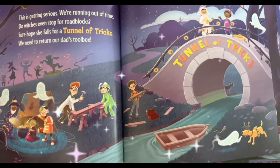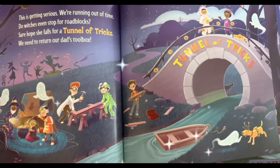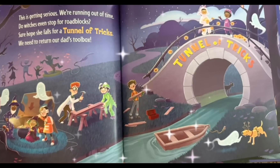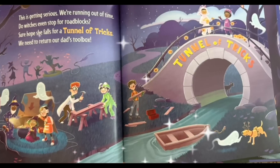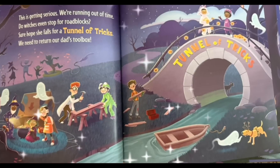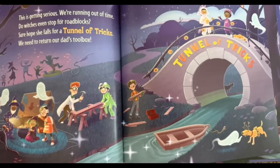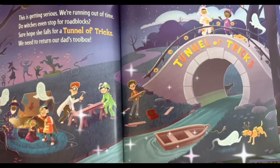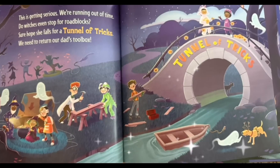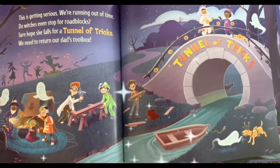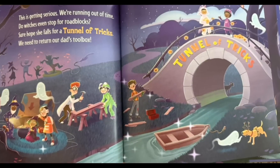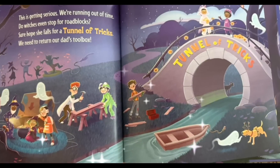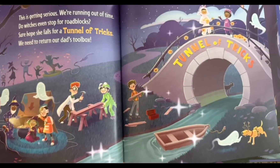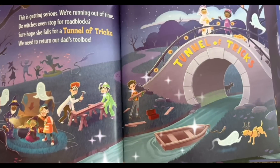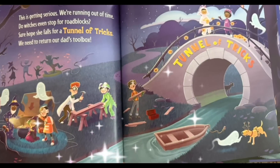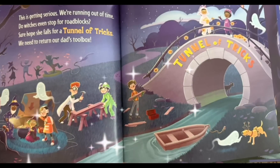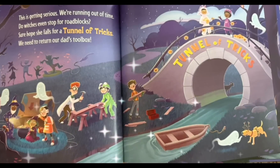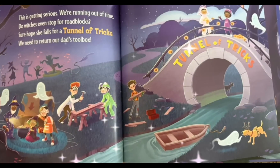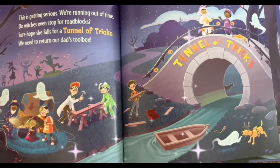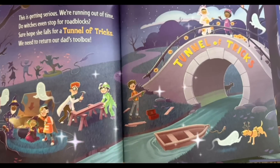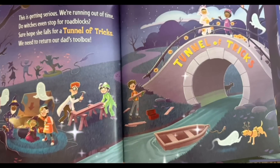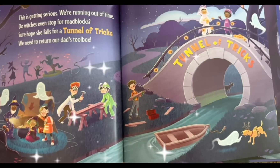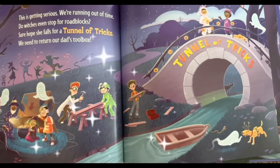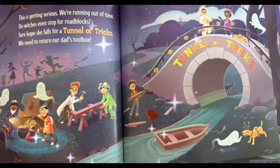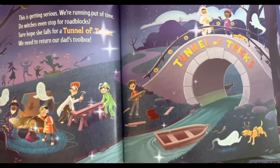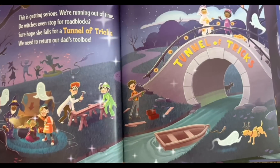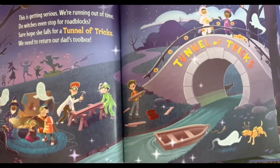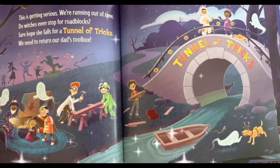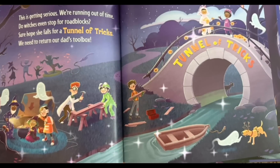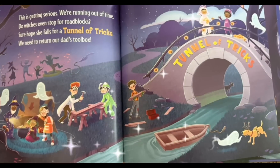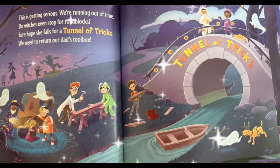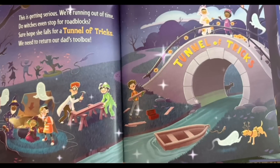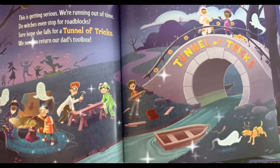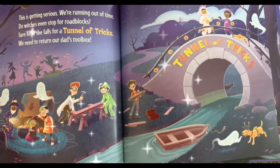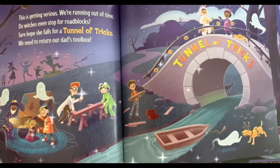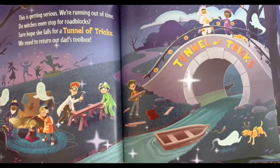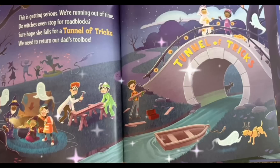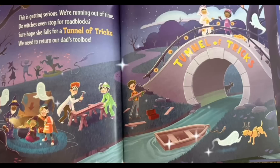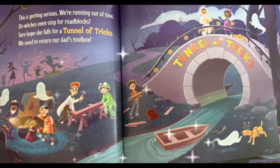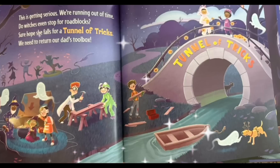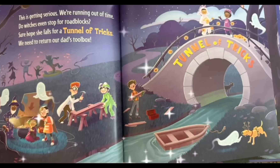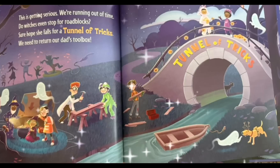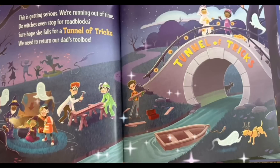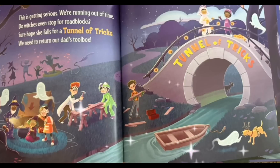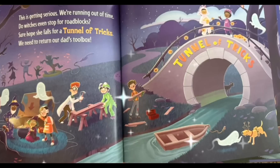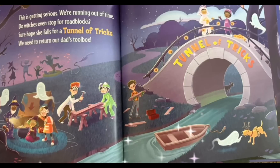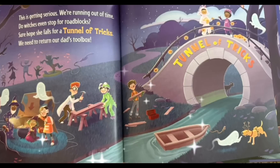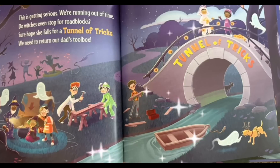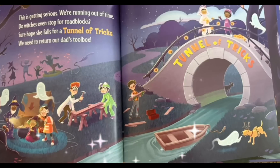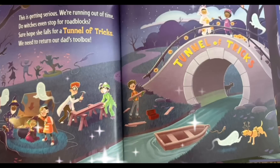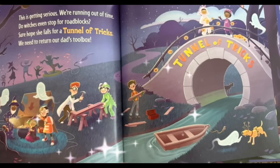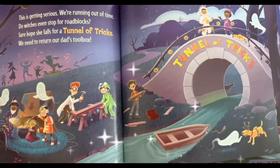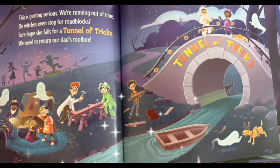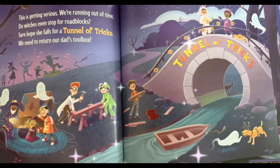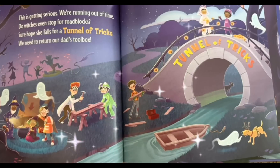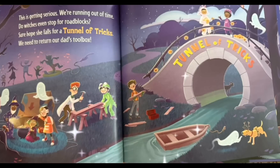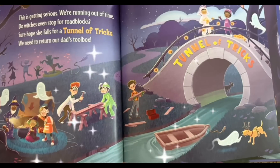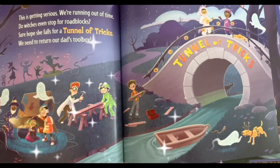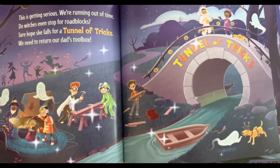This is getting serious. We're running out of time. Witches even stop for roadblocks? Sure hope